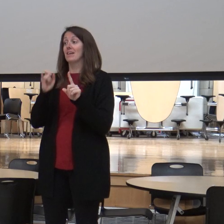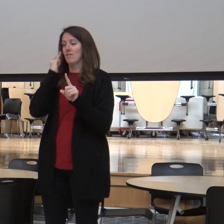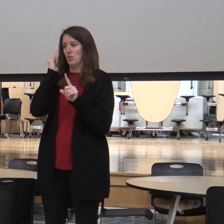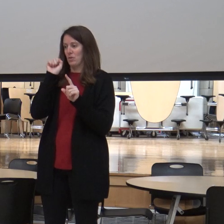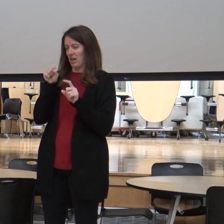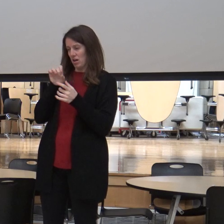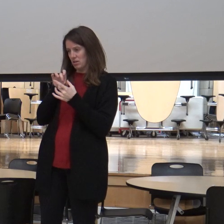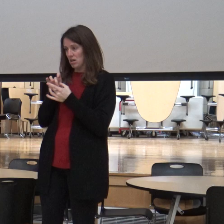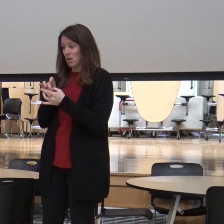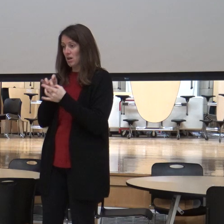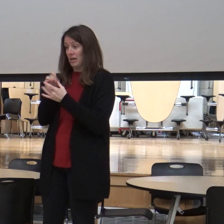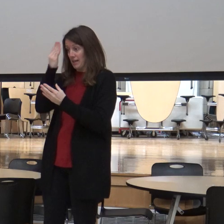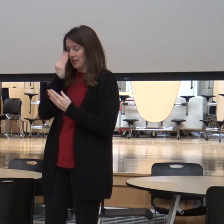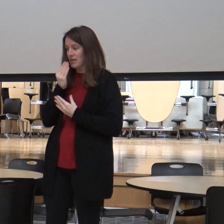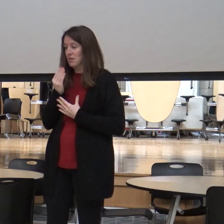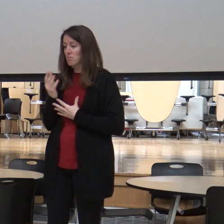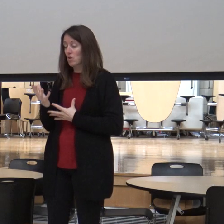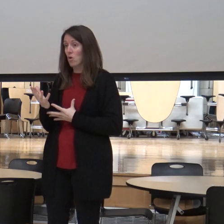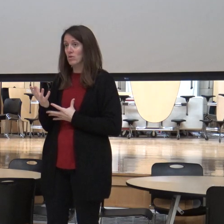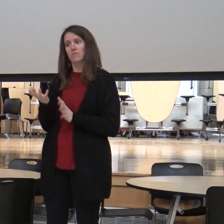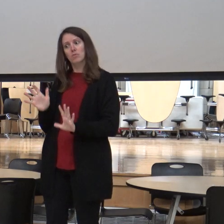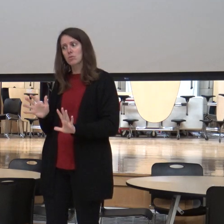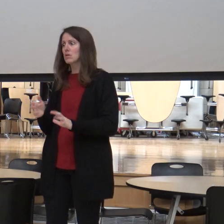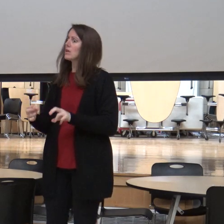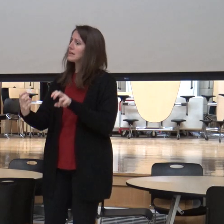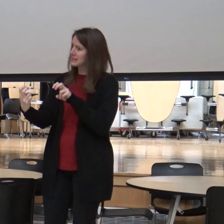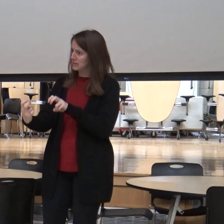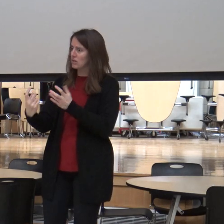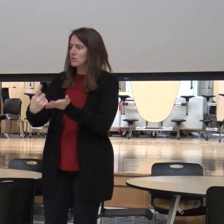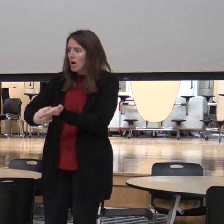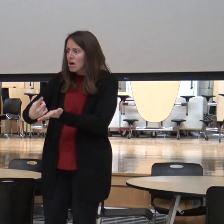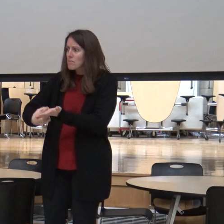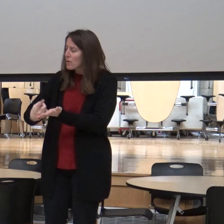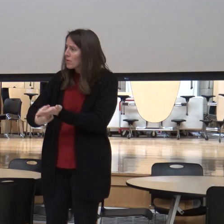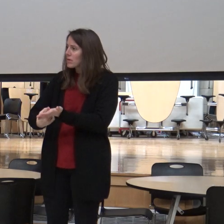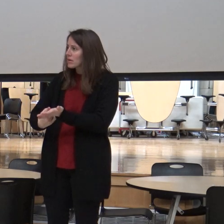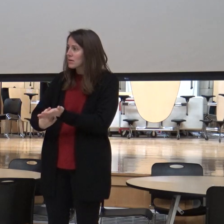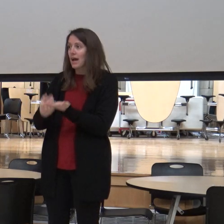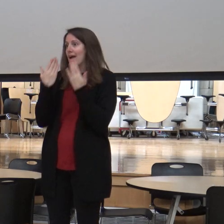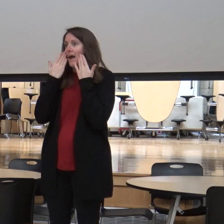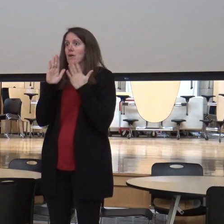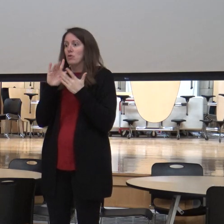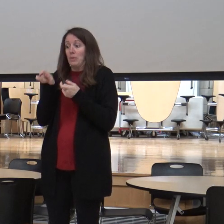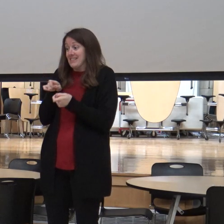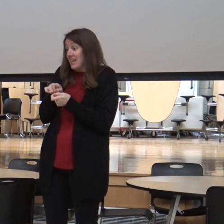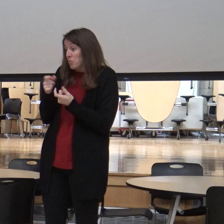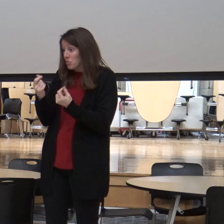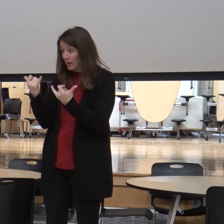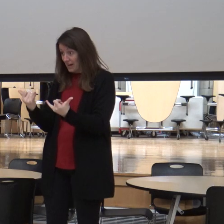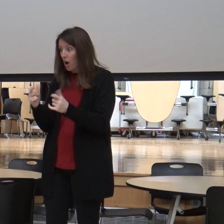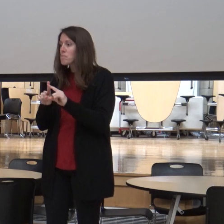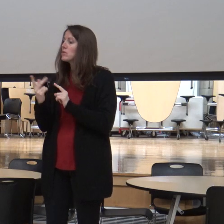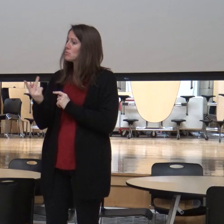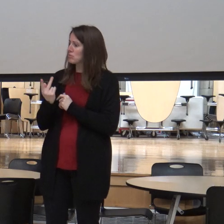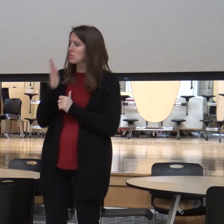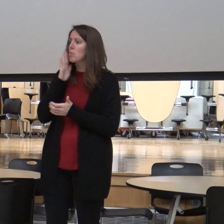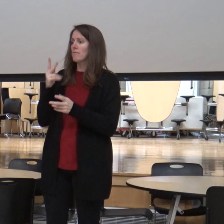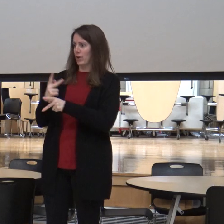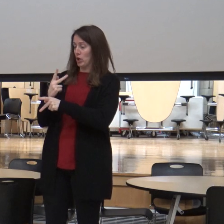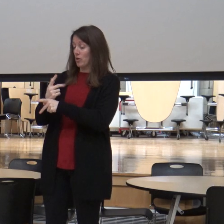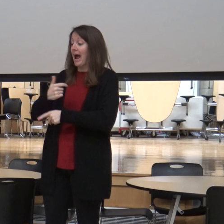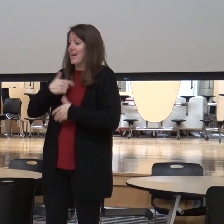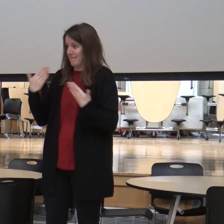with them, if you let them know, you know what, let's sit down and let's chat about this. And I don't know exactly what we're going to do right now, but we're going to figure this out, and I'm